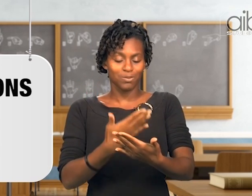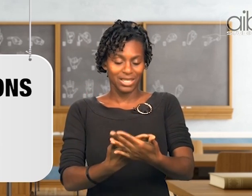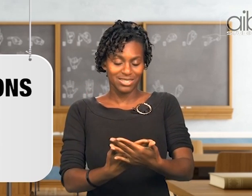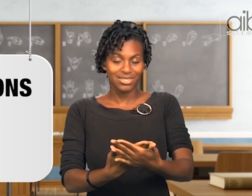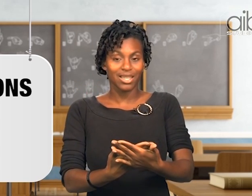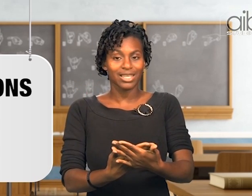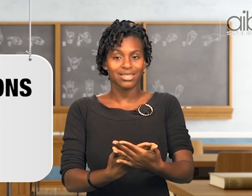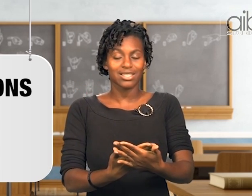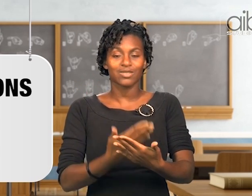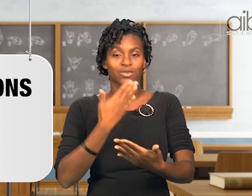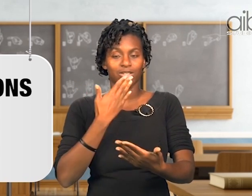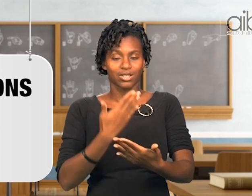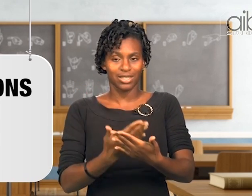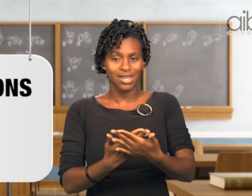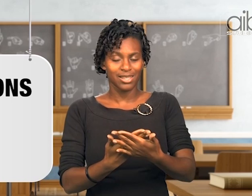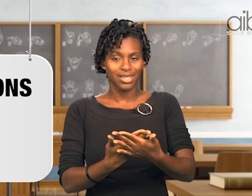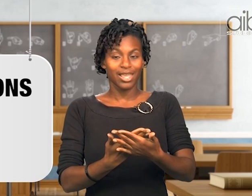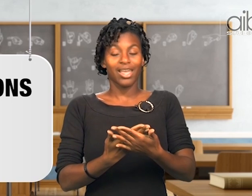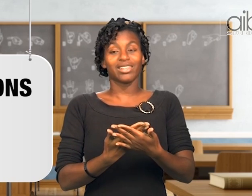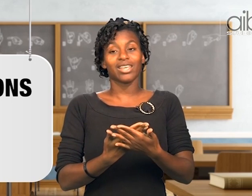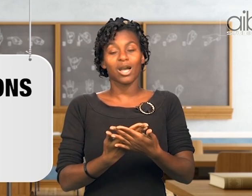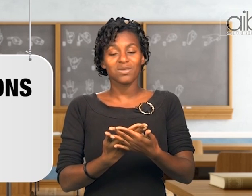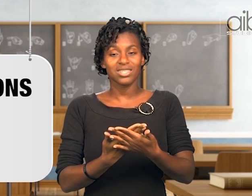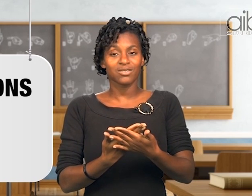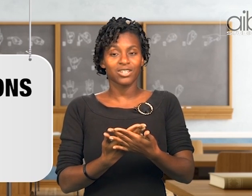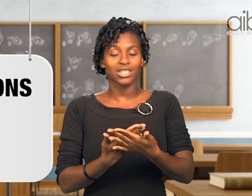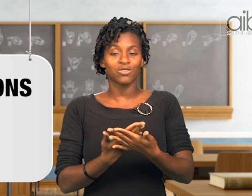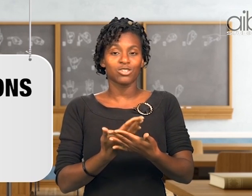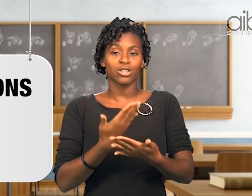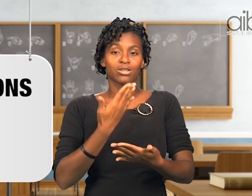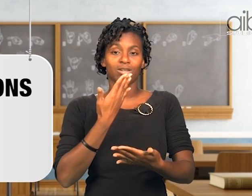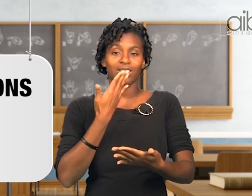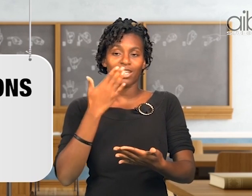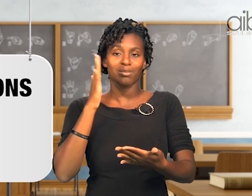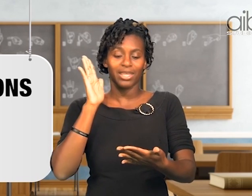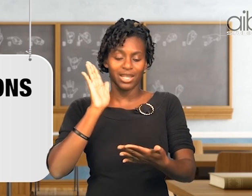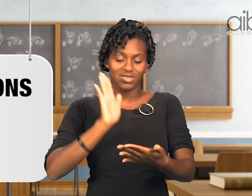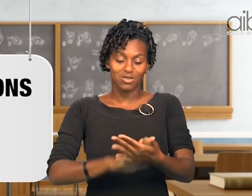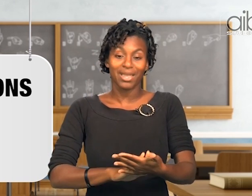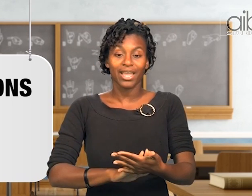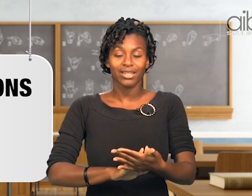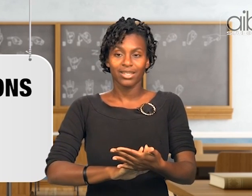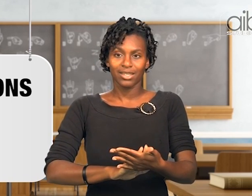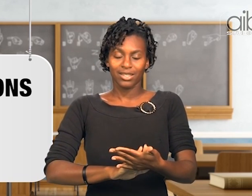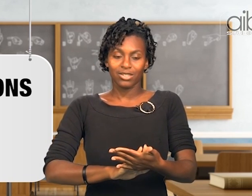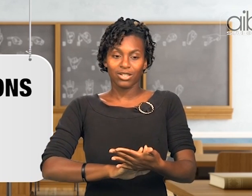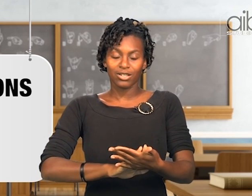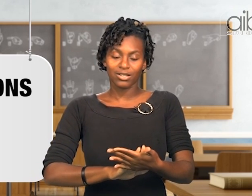place it down like this for good. And the opposite of good, if you turn your non-dominant hand and smack your